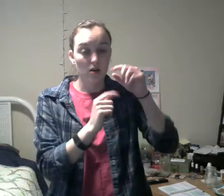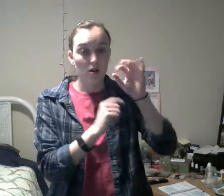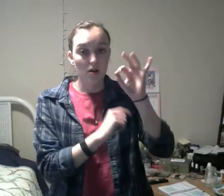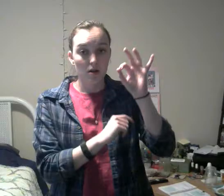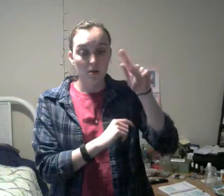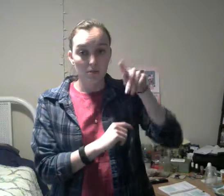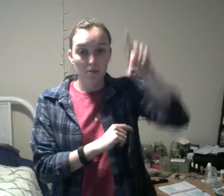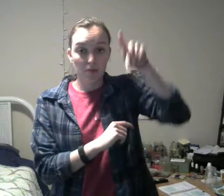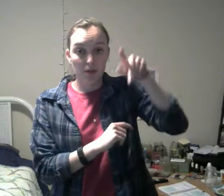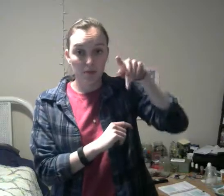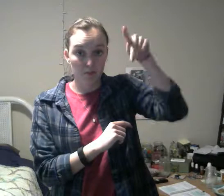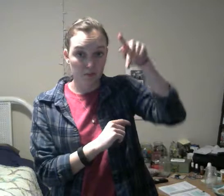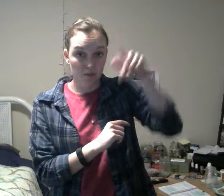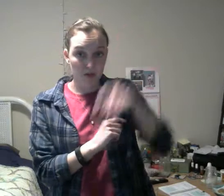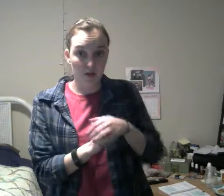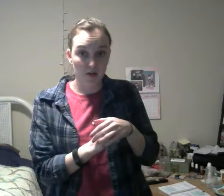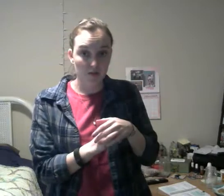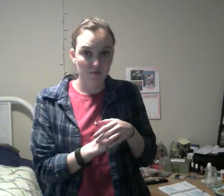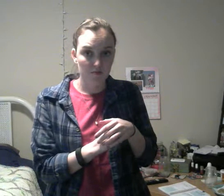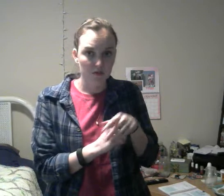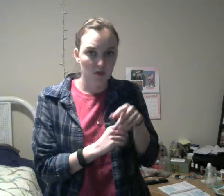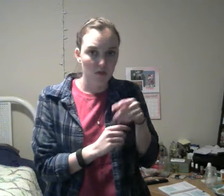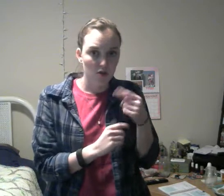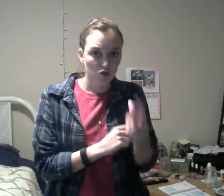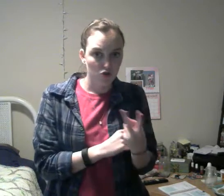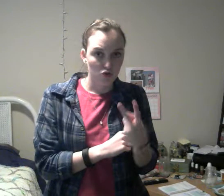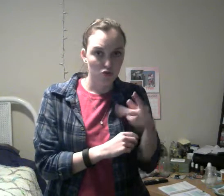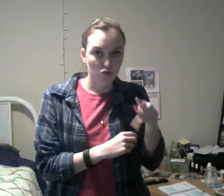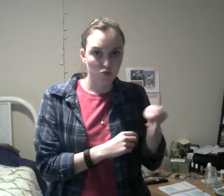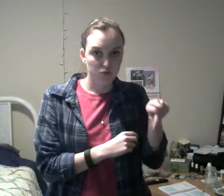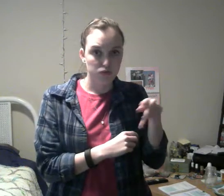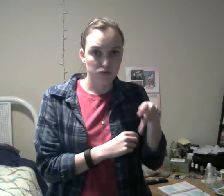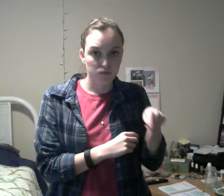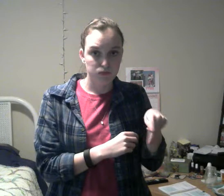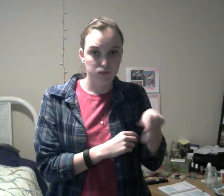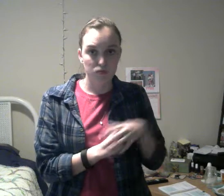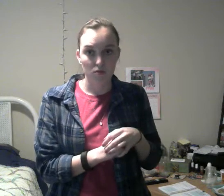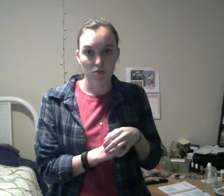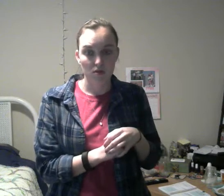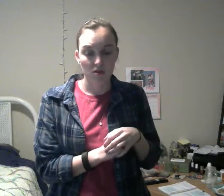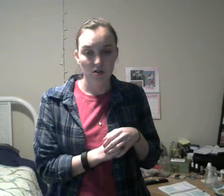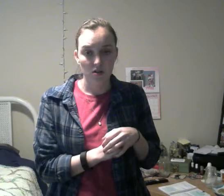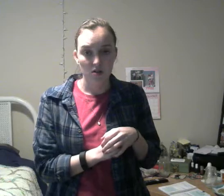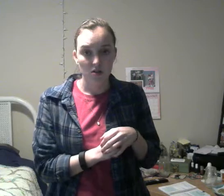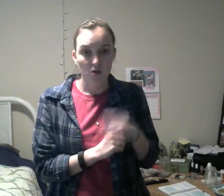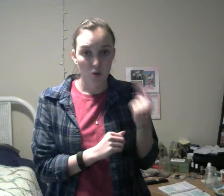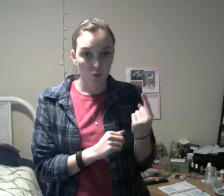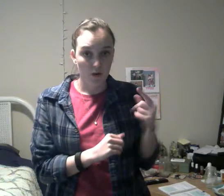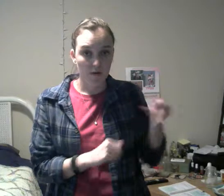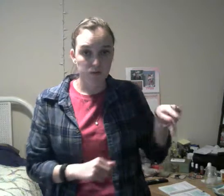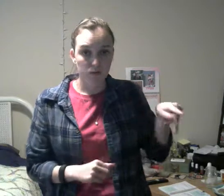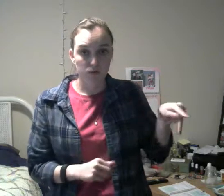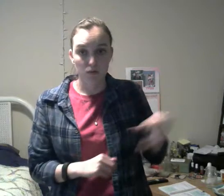2 big P to every 1 little p. In other words, the genotypic ratio, the genes that they have, would be a 1 to 2 to